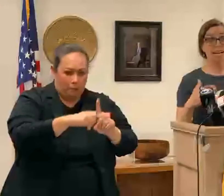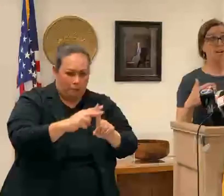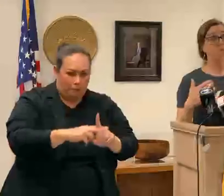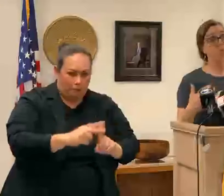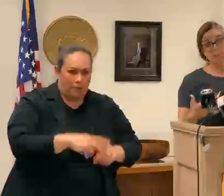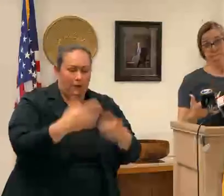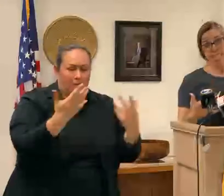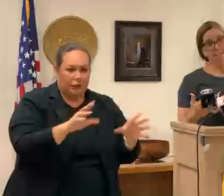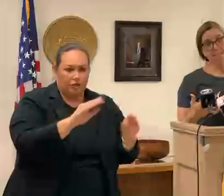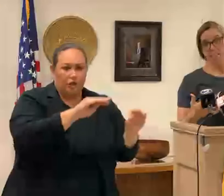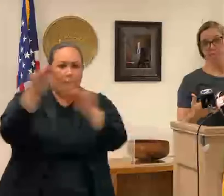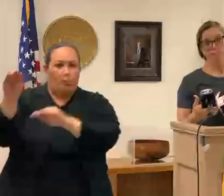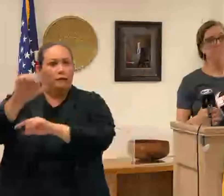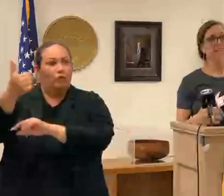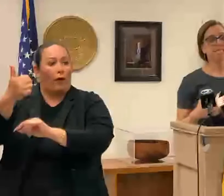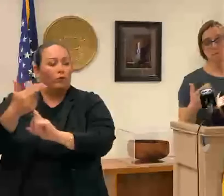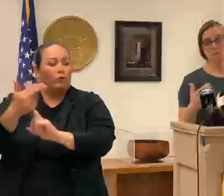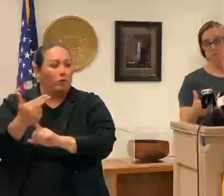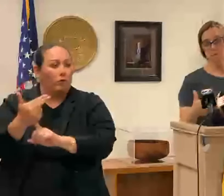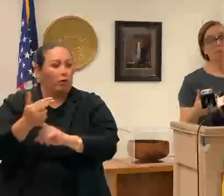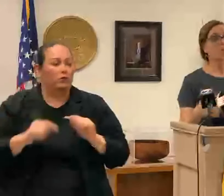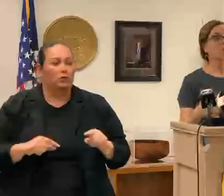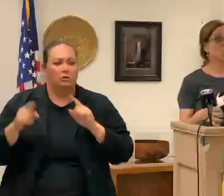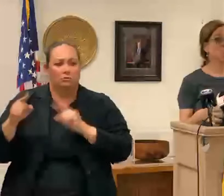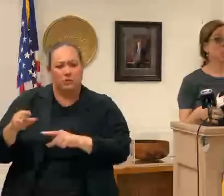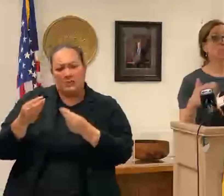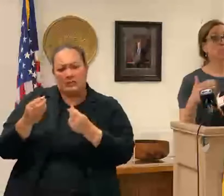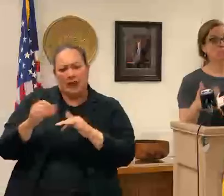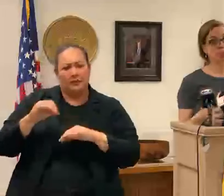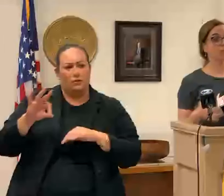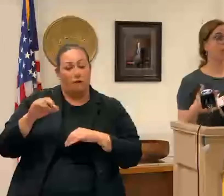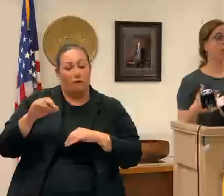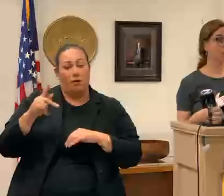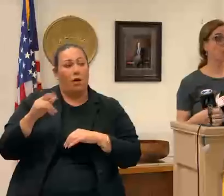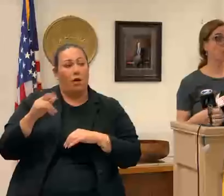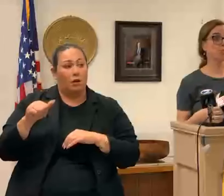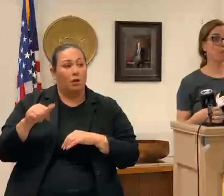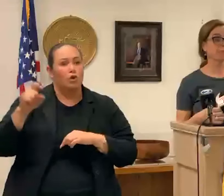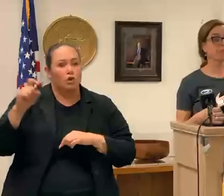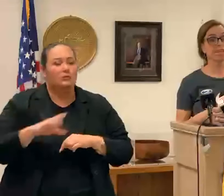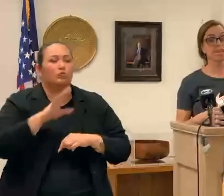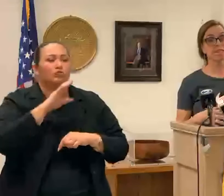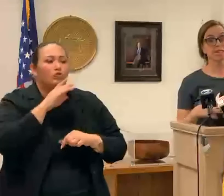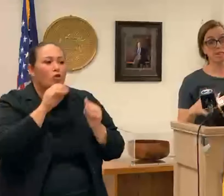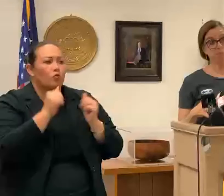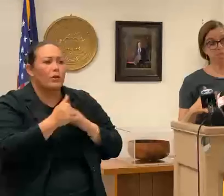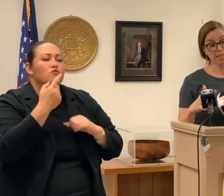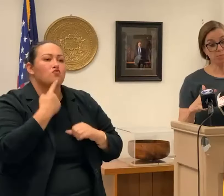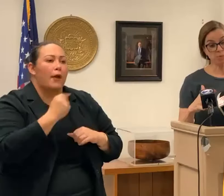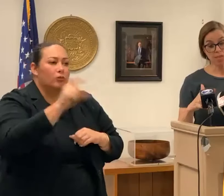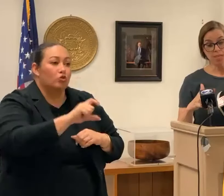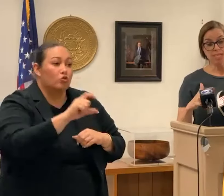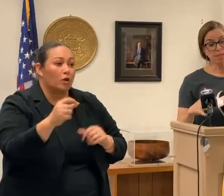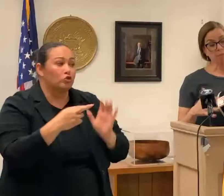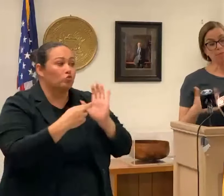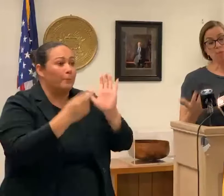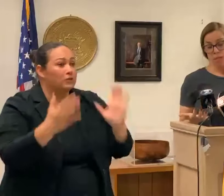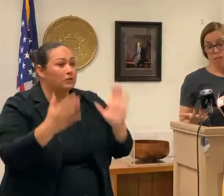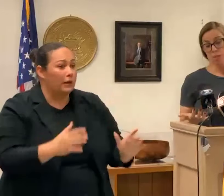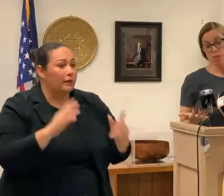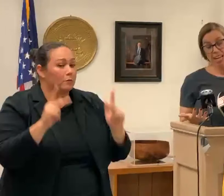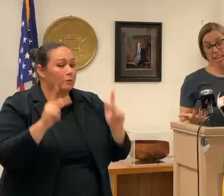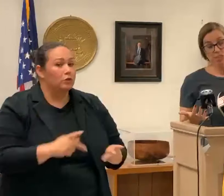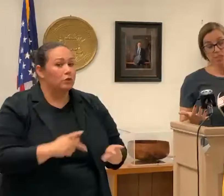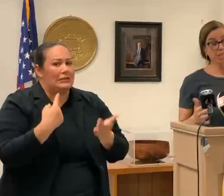hotels, and once again, I'm going to emphasize that people should talk to their Red Cross representatives. Sometimes some